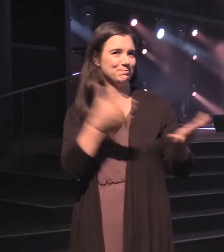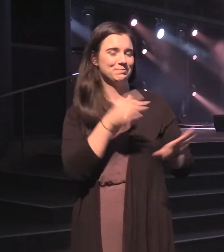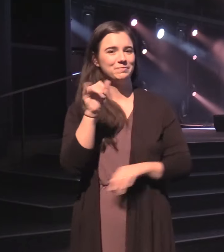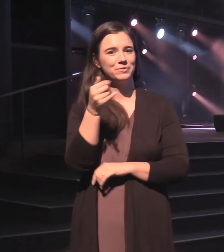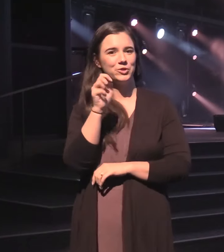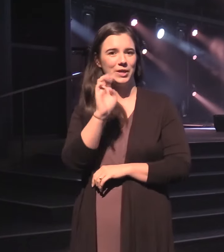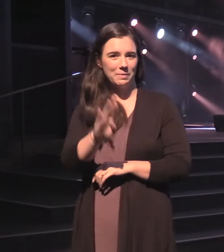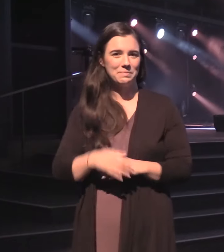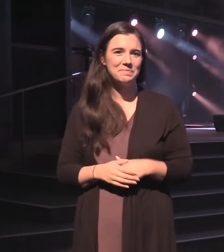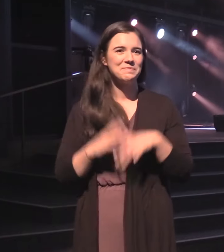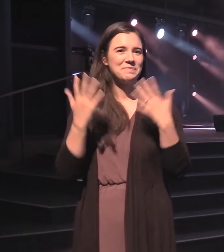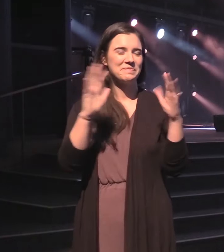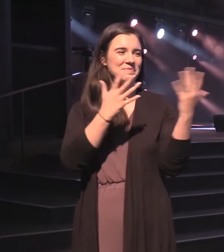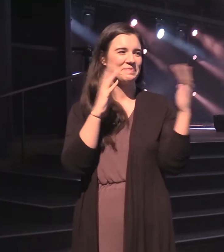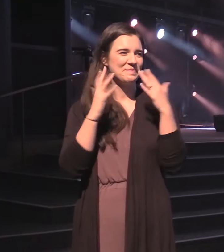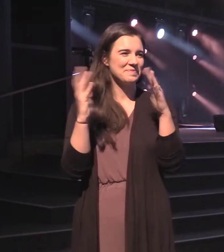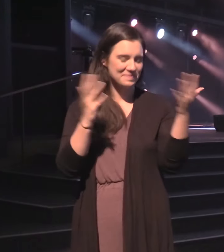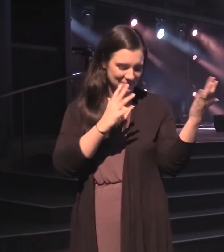Jacob.